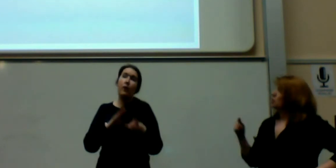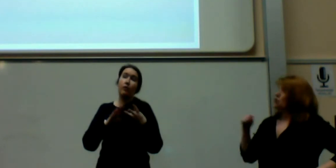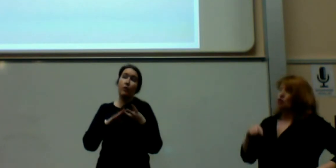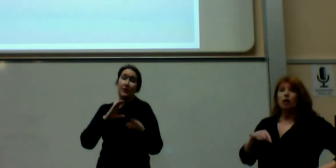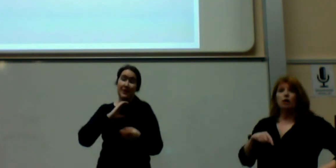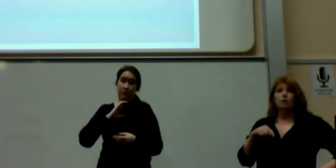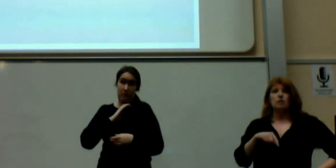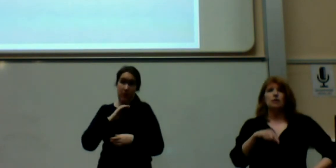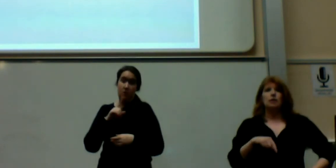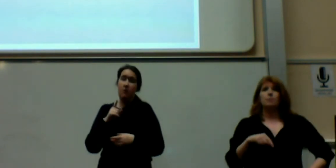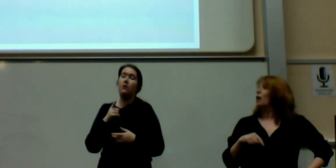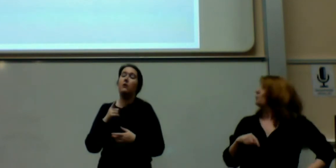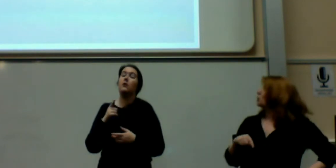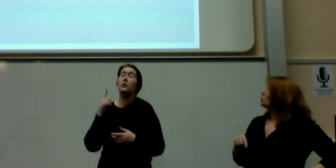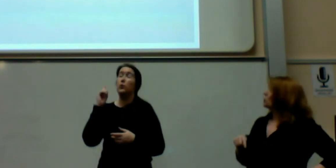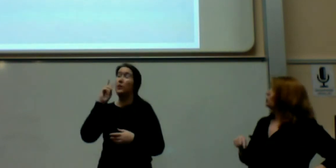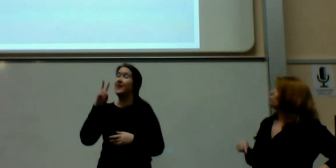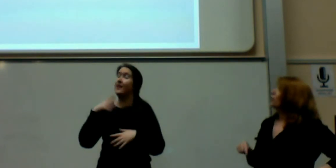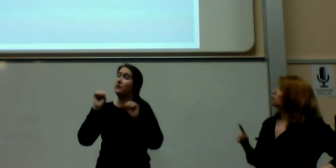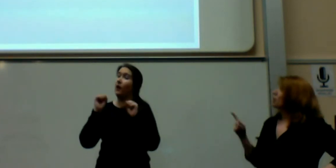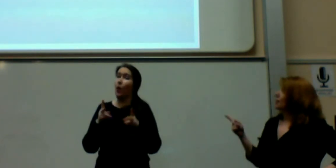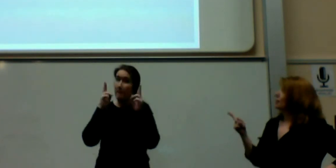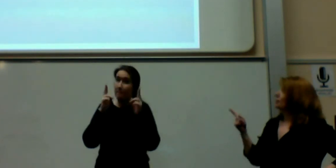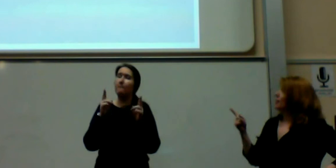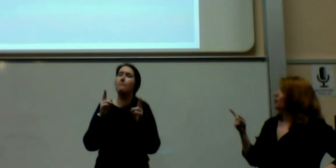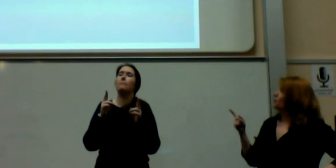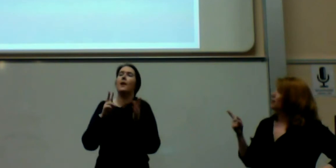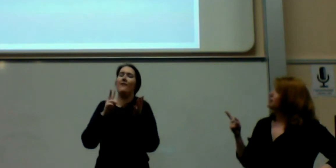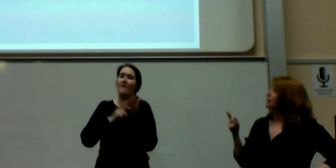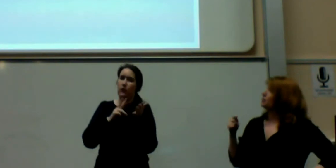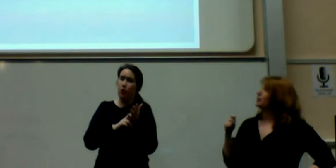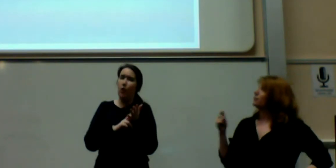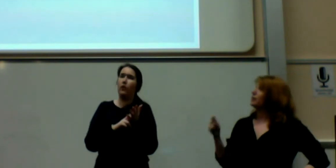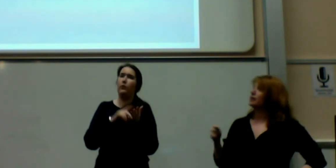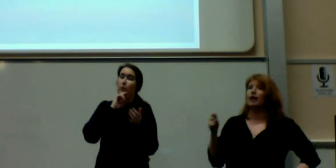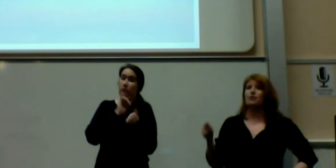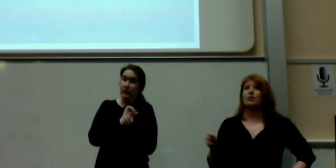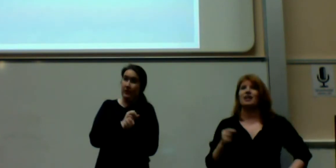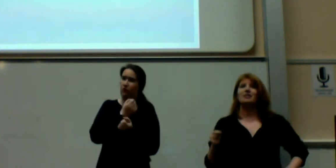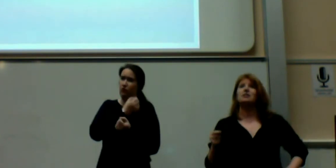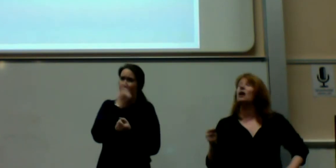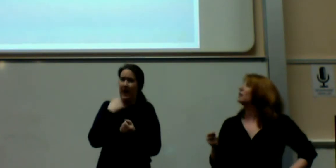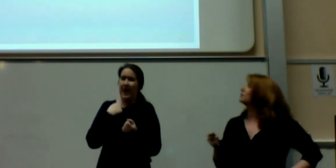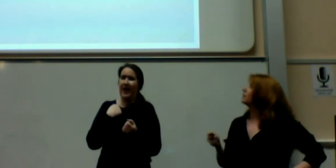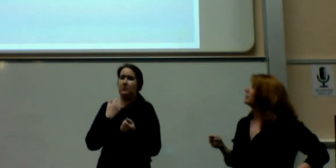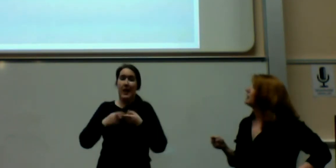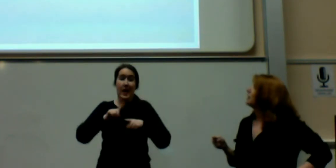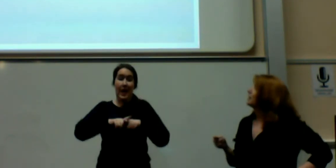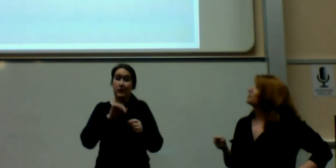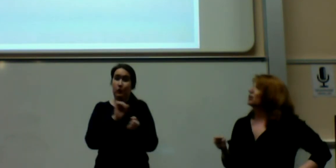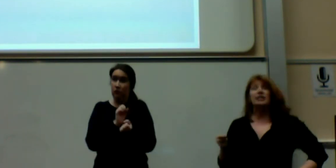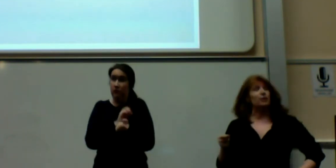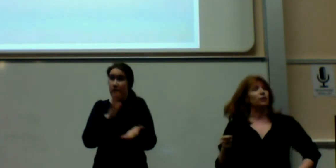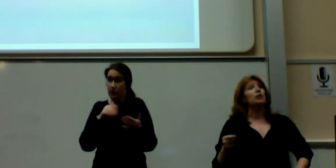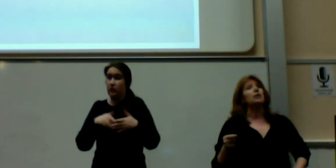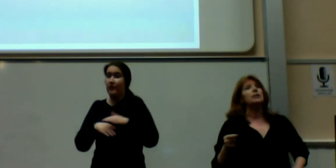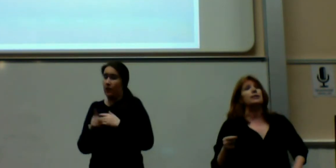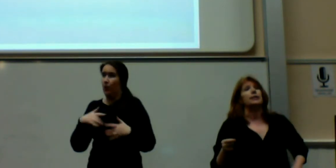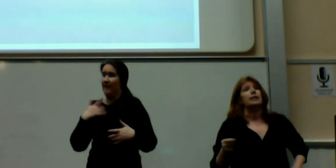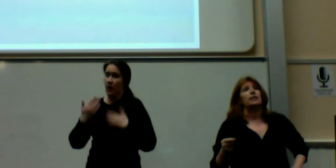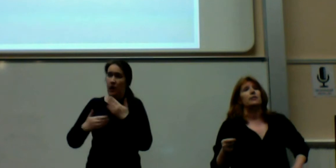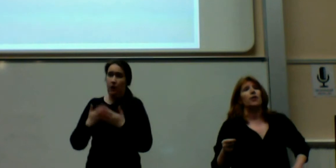Just at the start of this clip that I'm going to show you, Valjean has found that his living life as an ex-convict is very